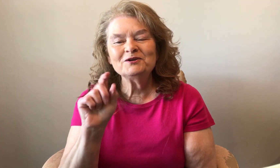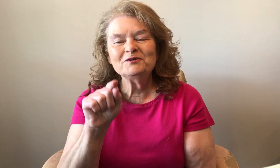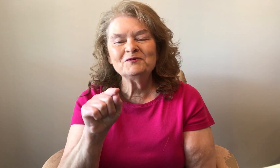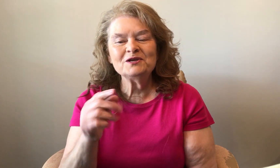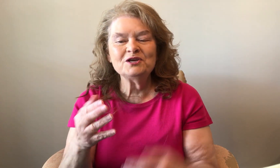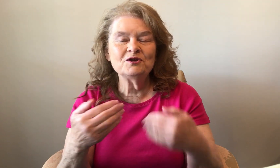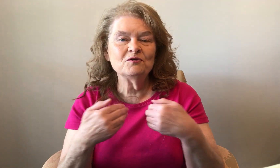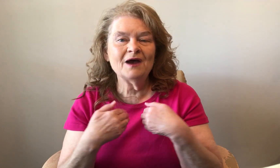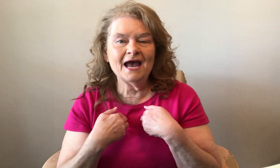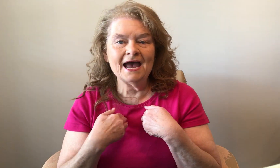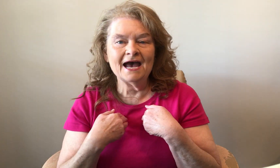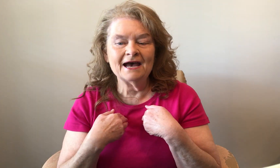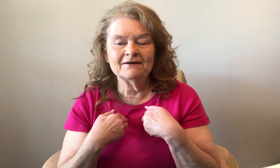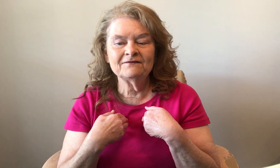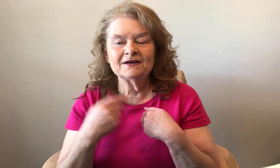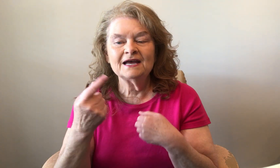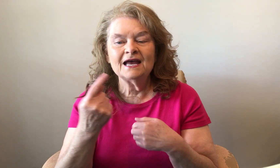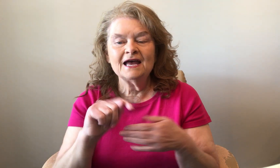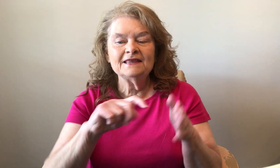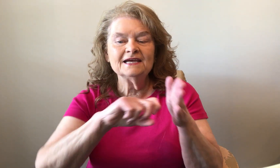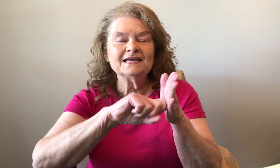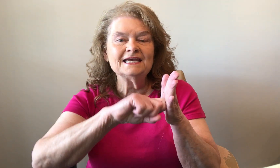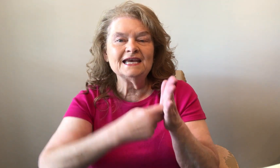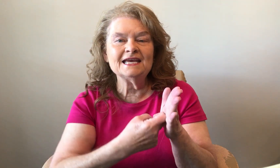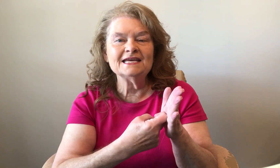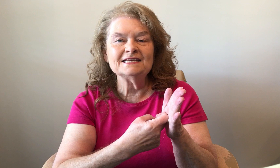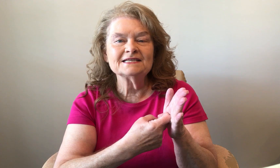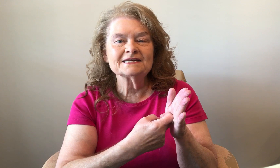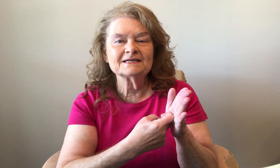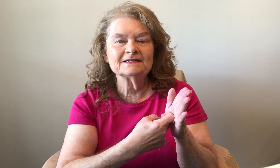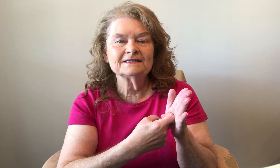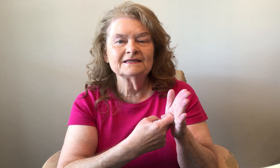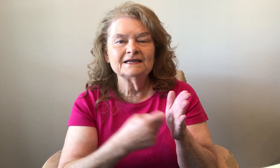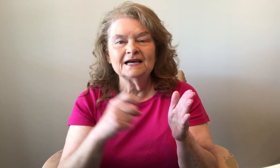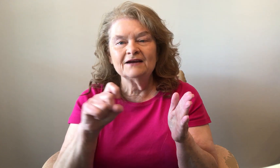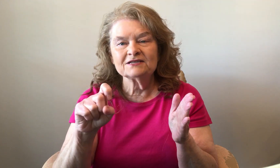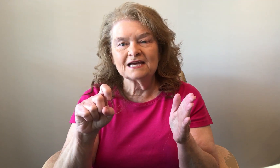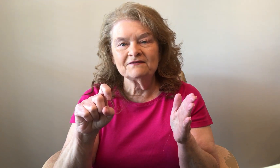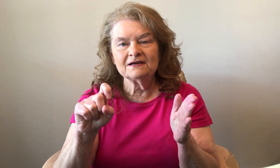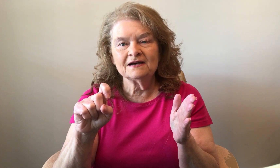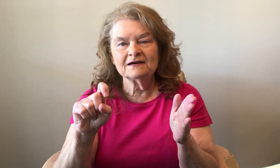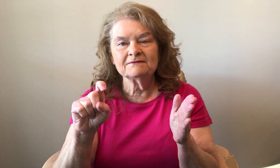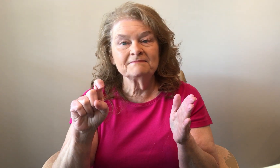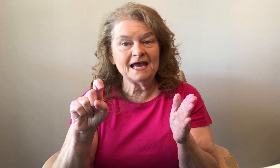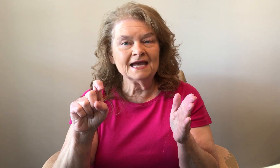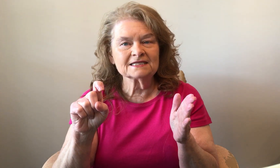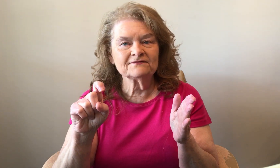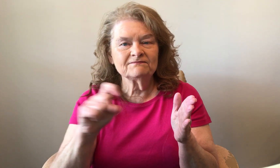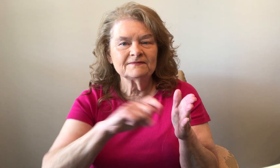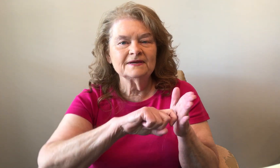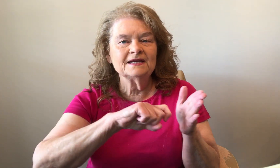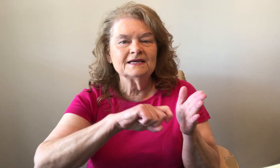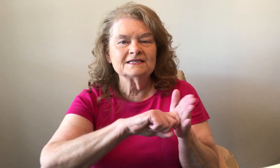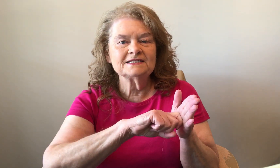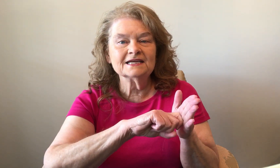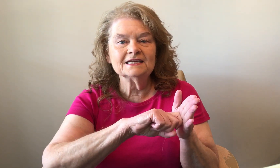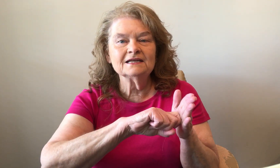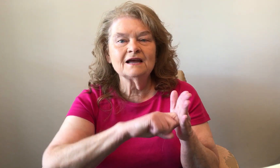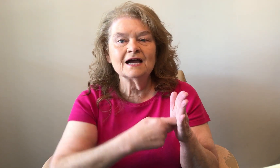Do you have the keys? You just have an X. Stick it in the lock and